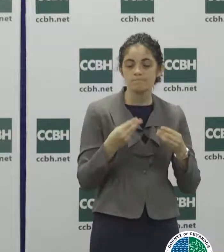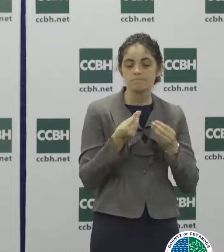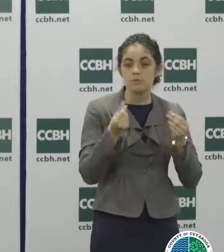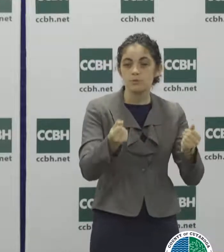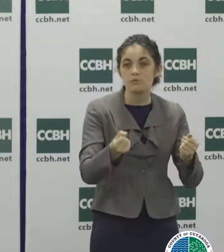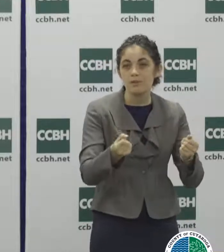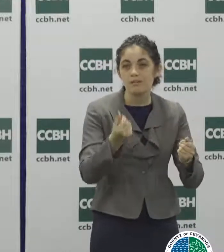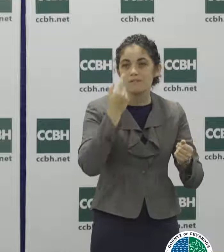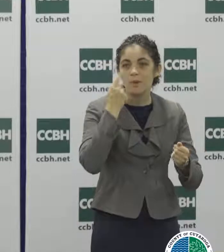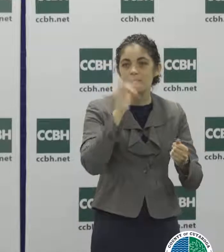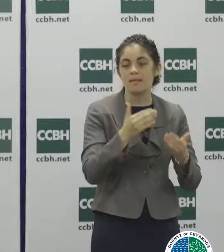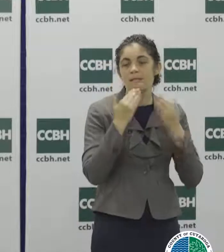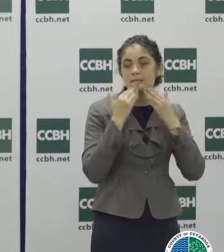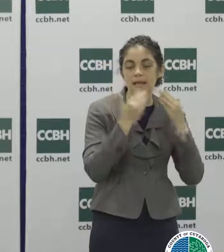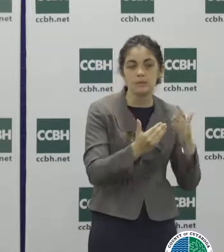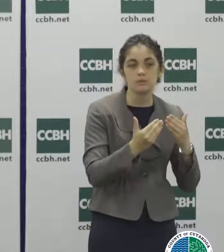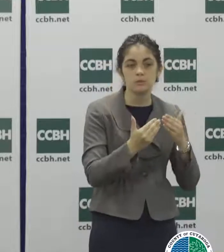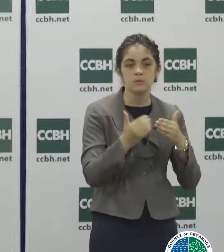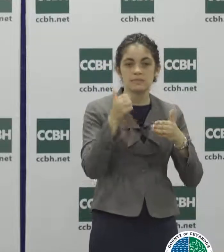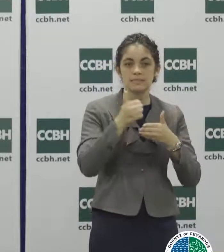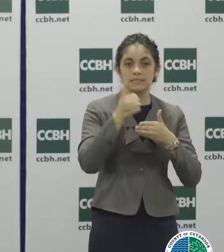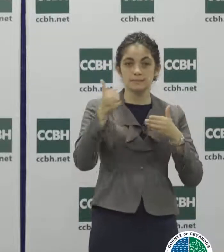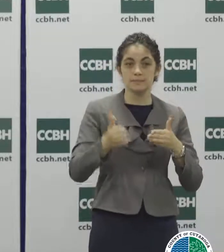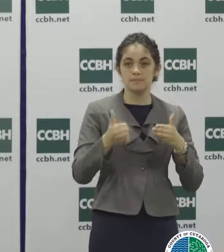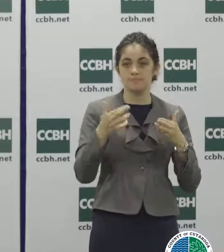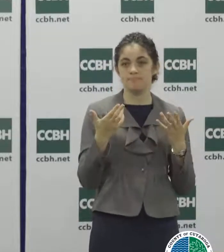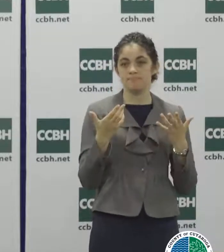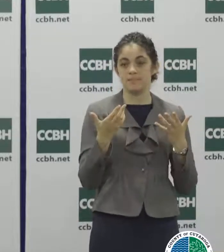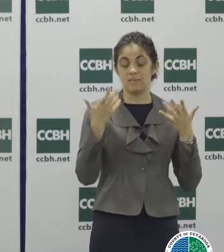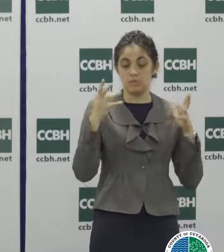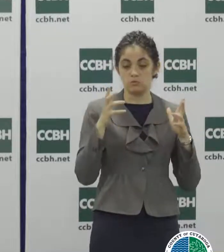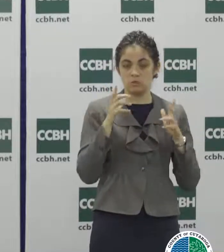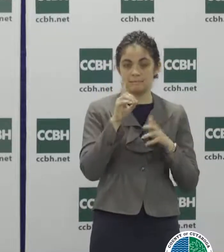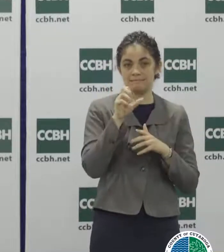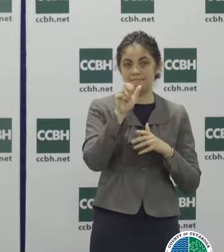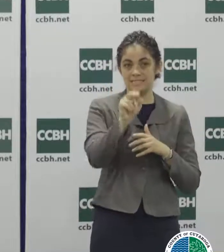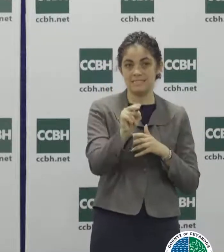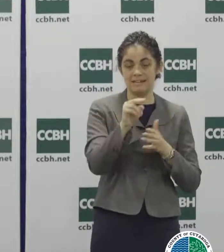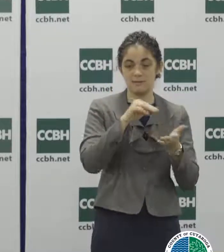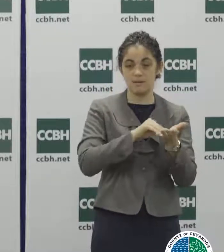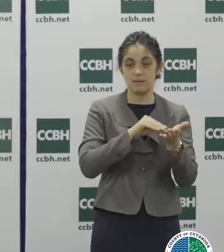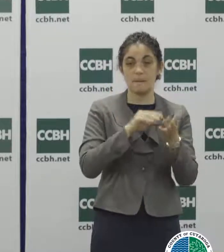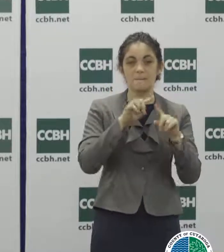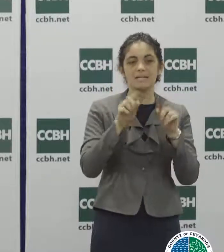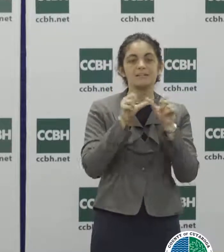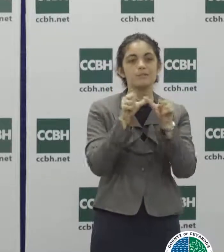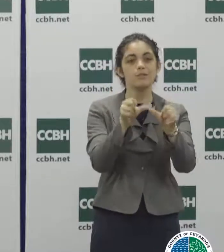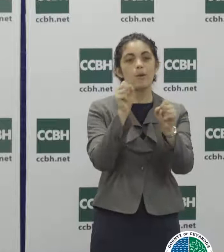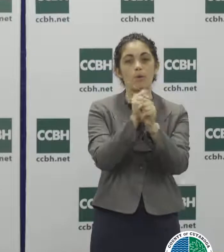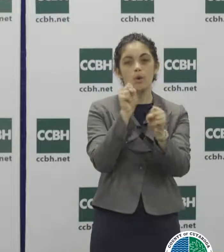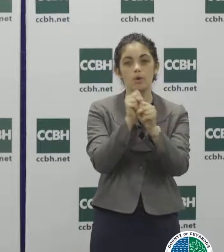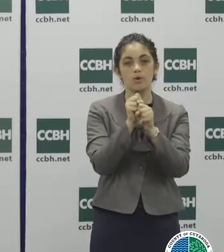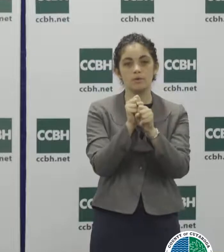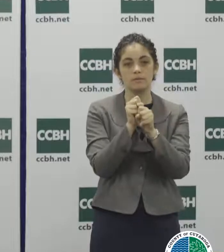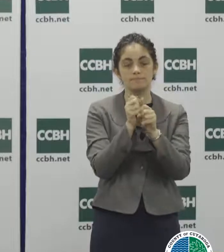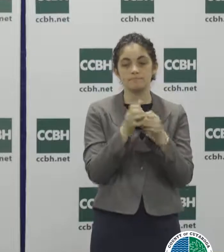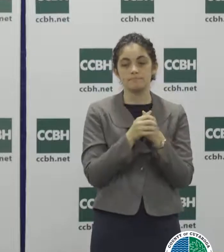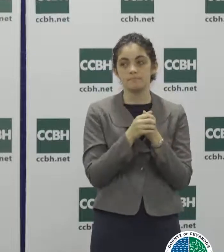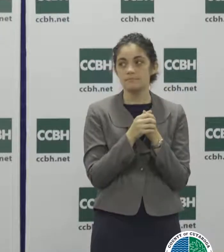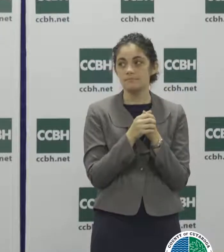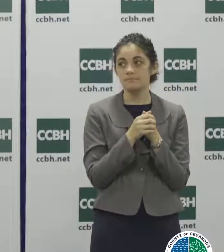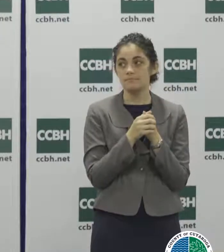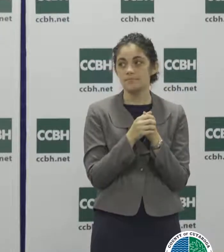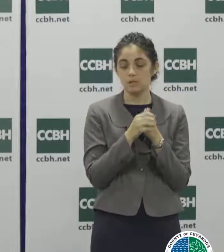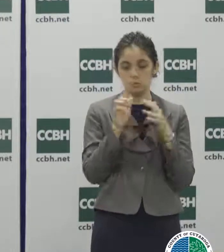her as she is stepping down as the Dean of the School of Medicine, but will continue her work, which of